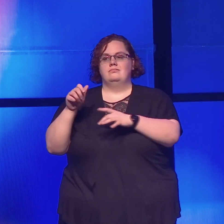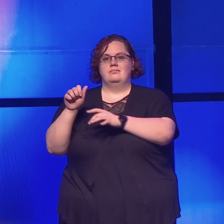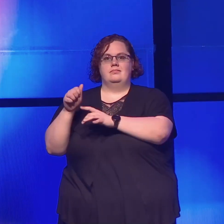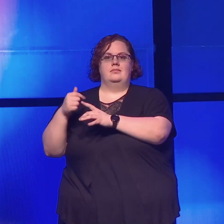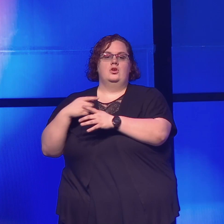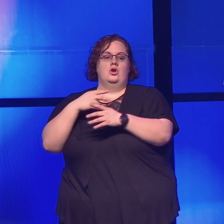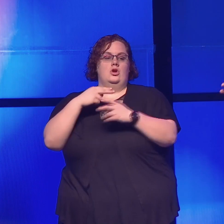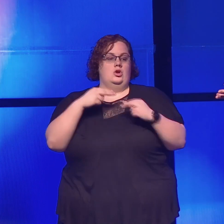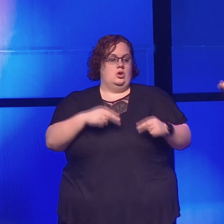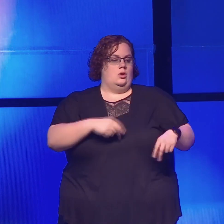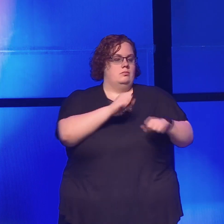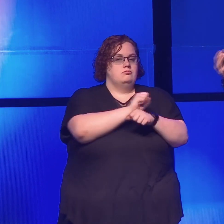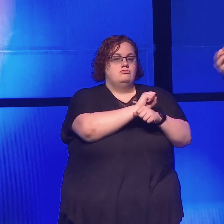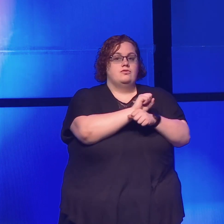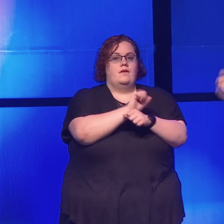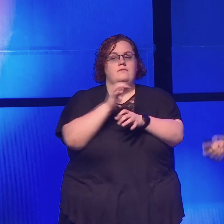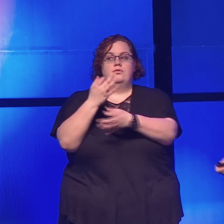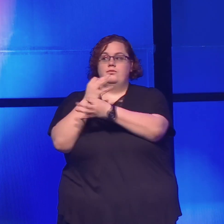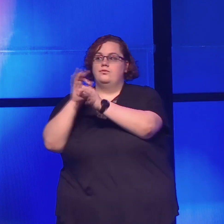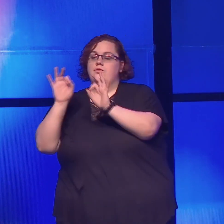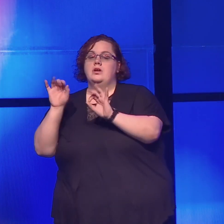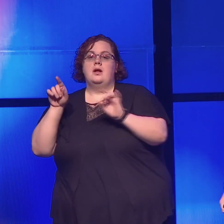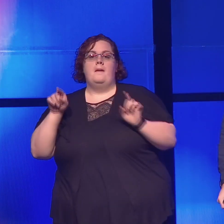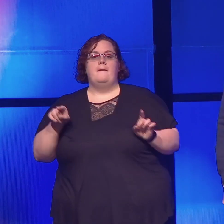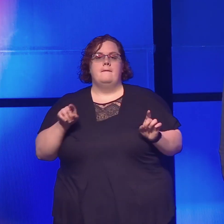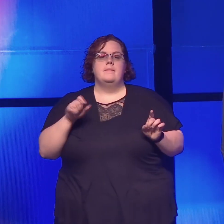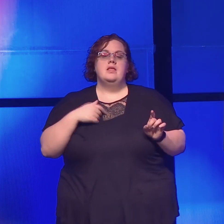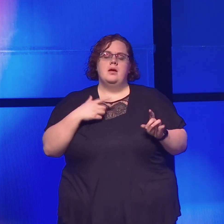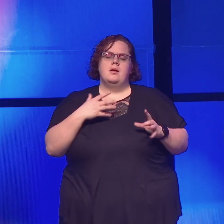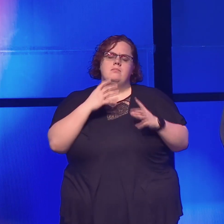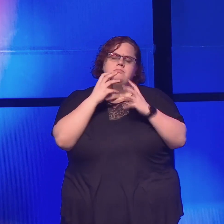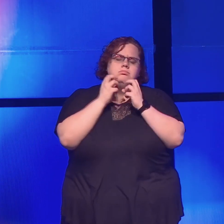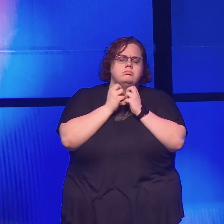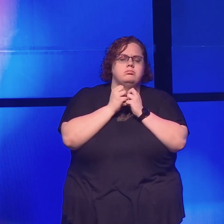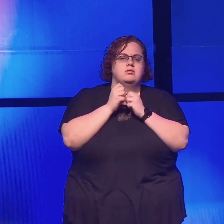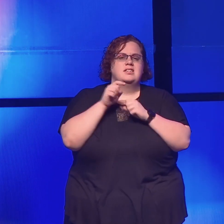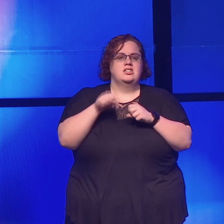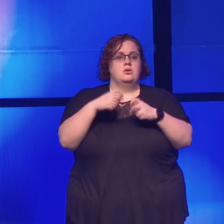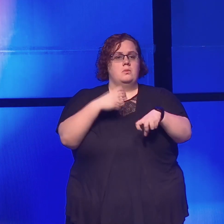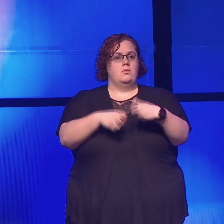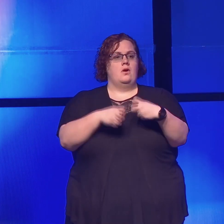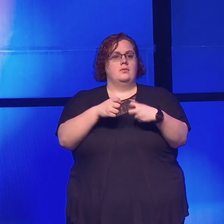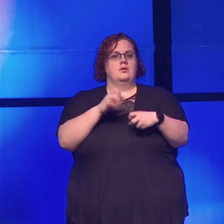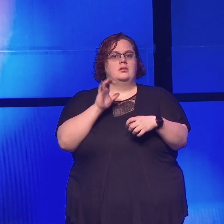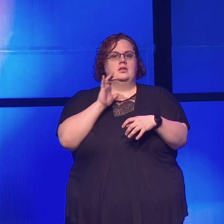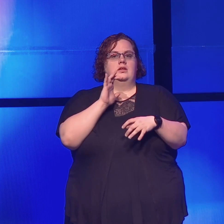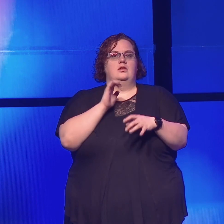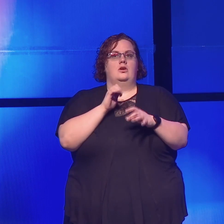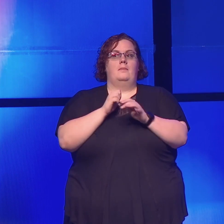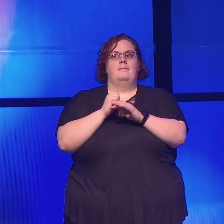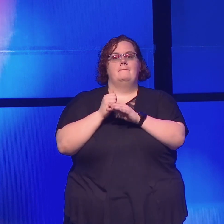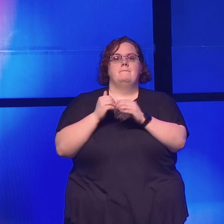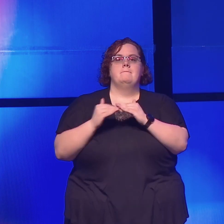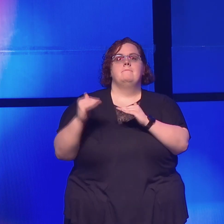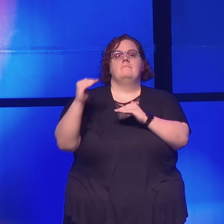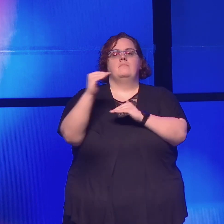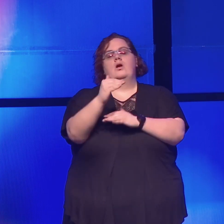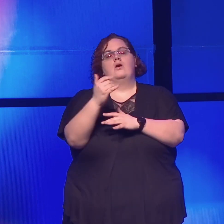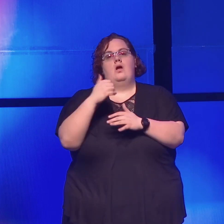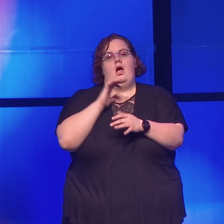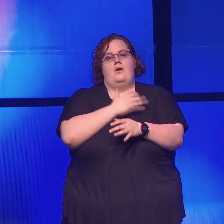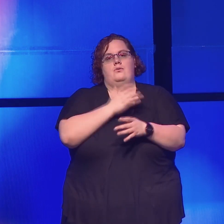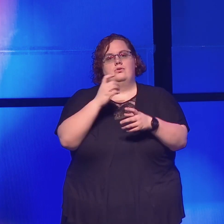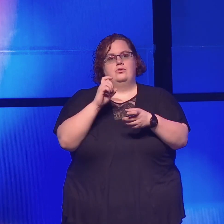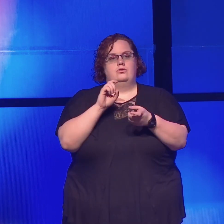human trafficking to freedom. You might have a deep passion, but these are issues that are beyond our control alone. We will